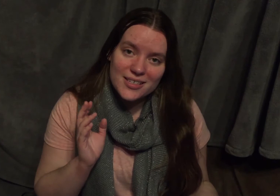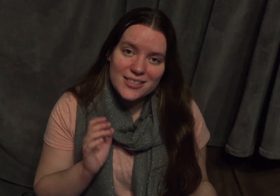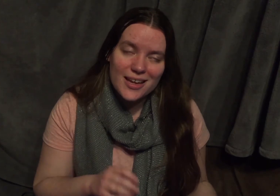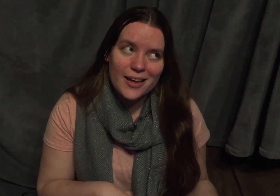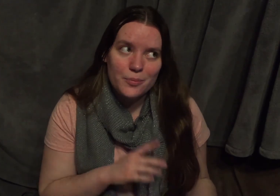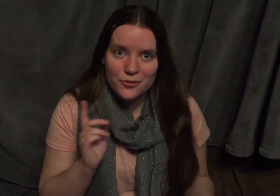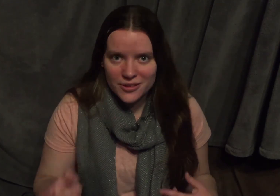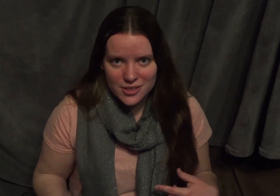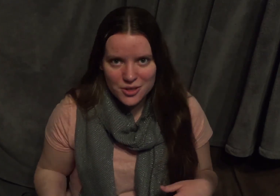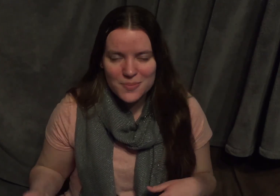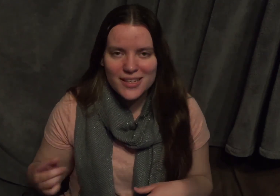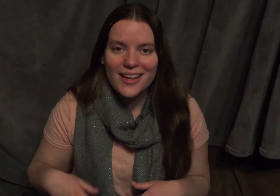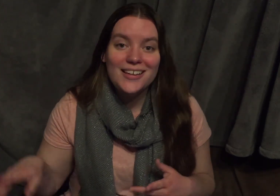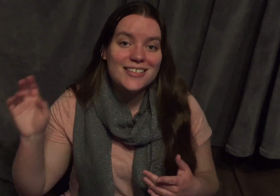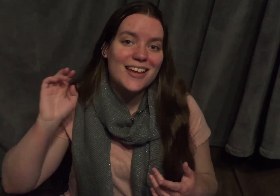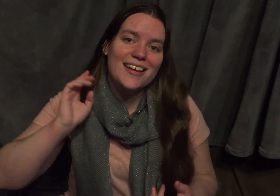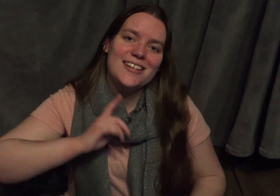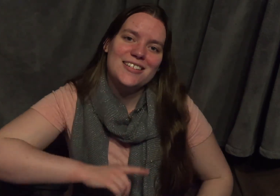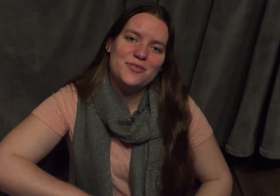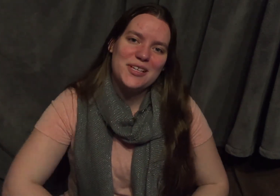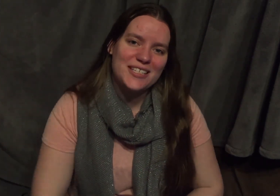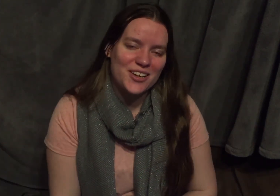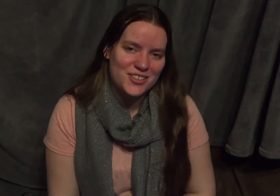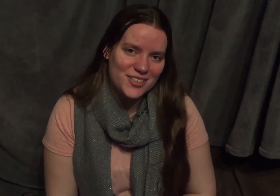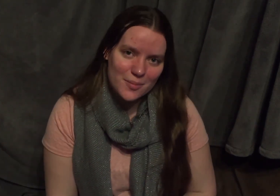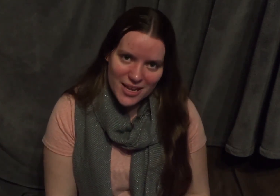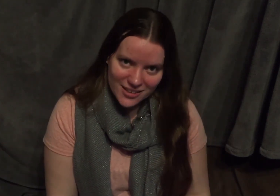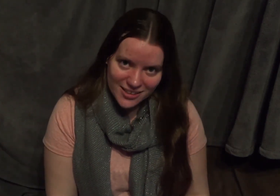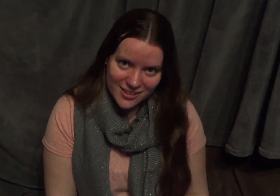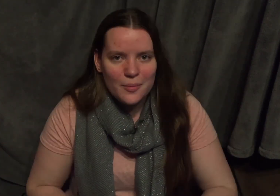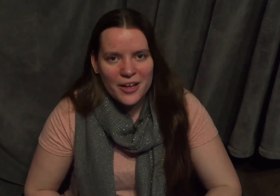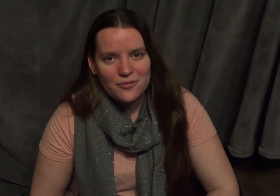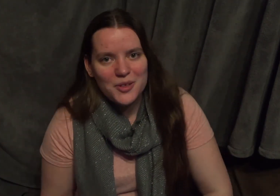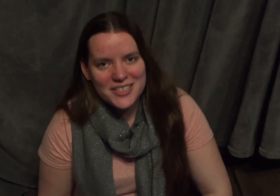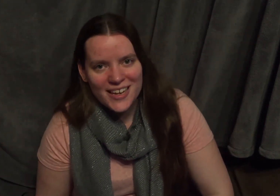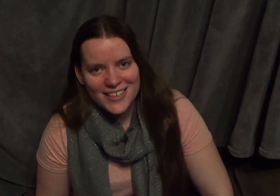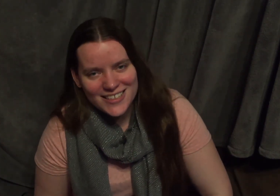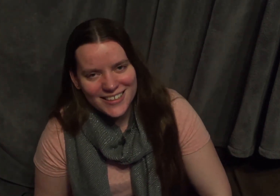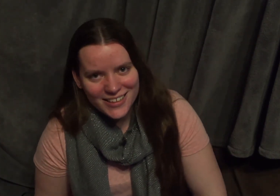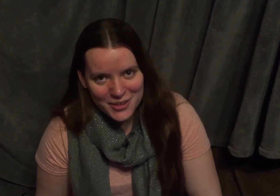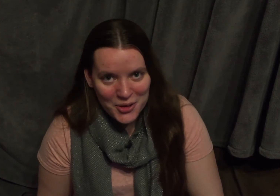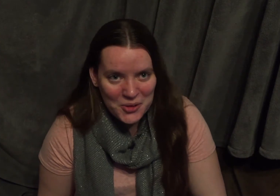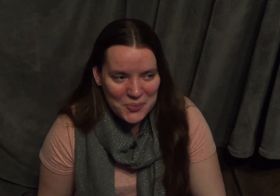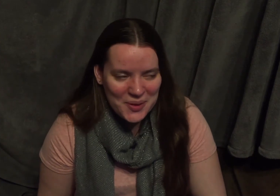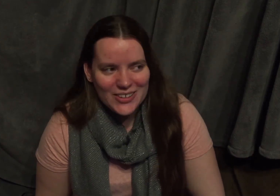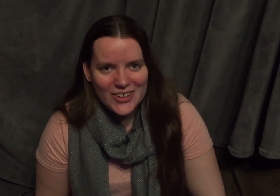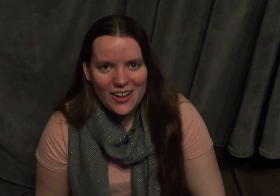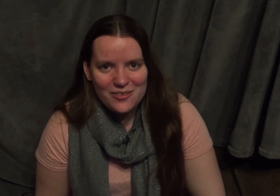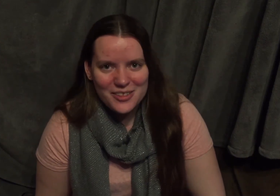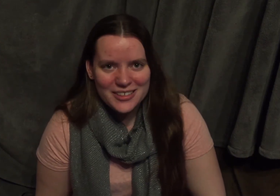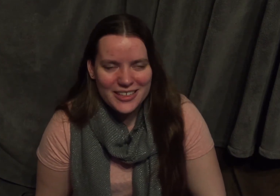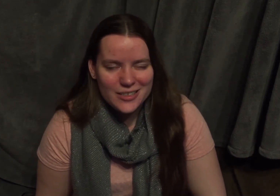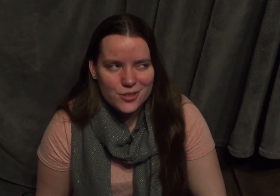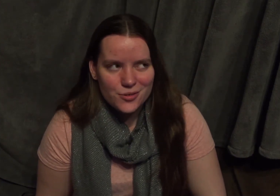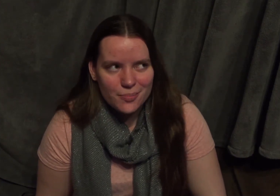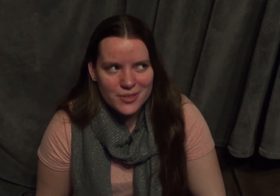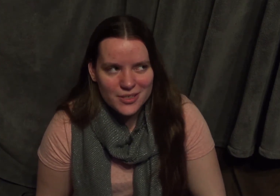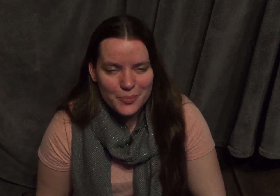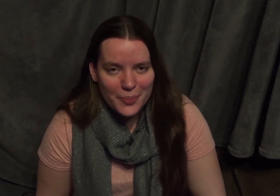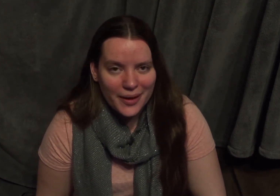process, I proofread the script and I got to voice a character named Helen. Thing about voice acting in your home, you're often interrupted